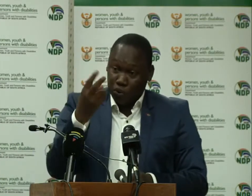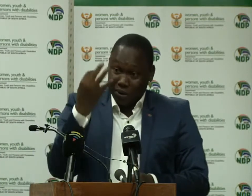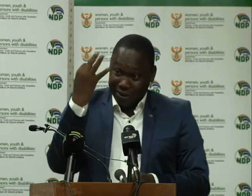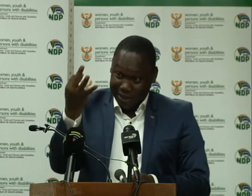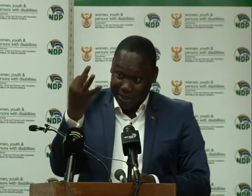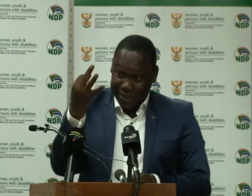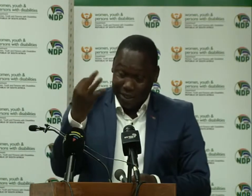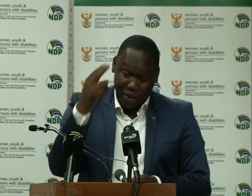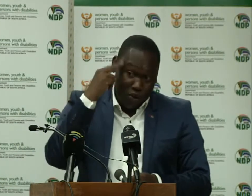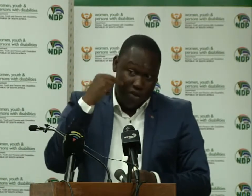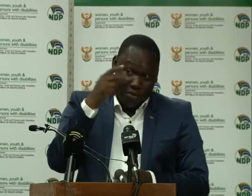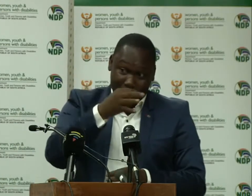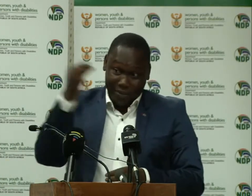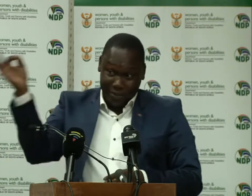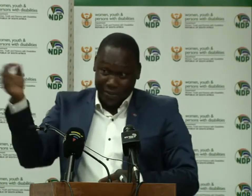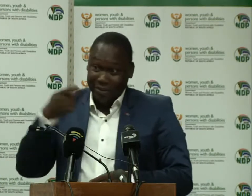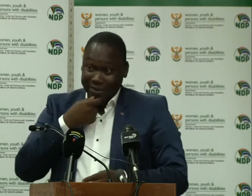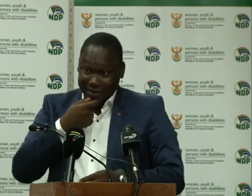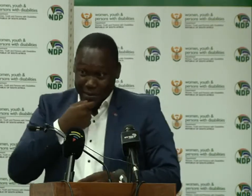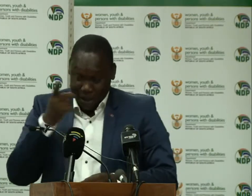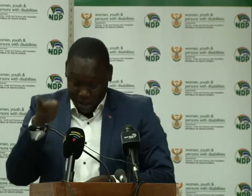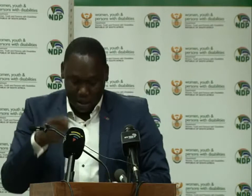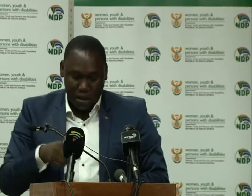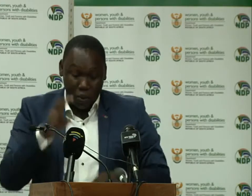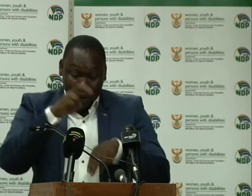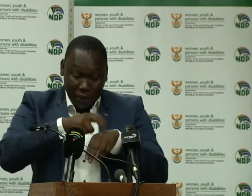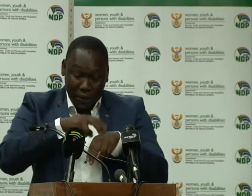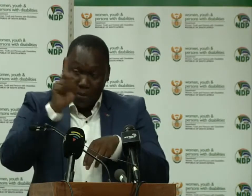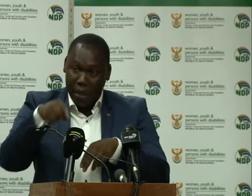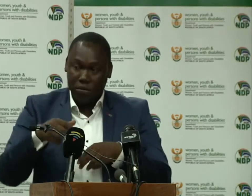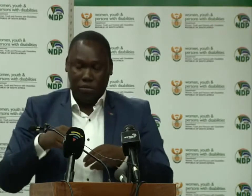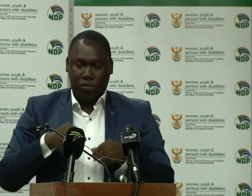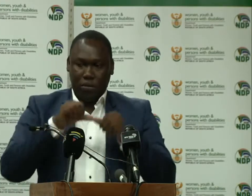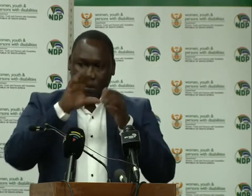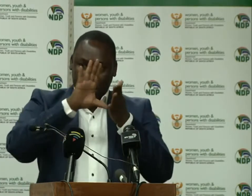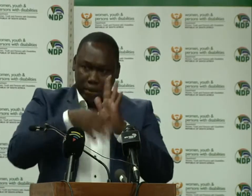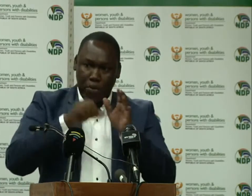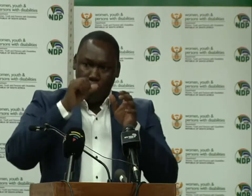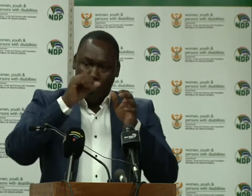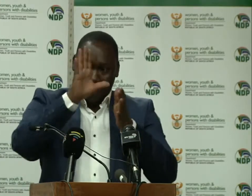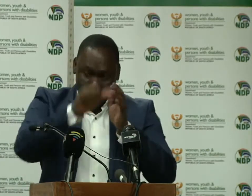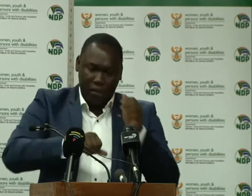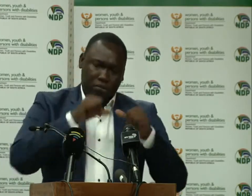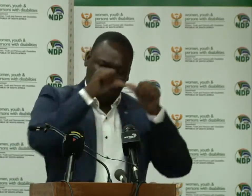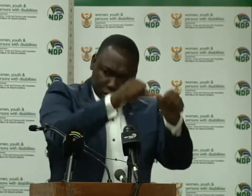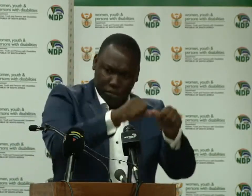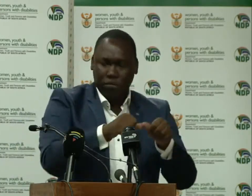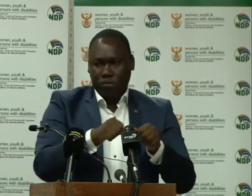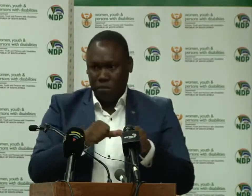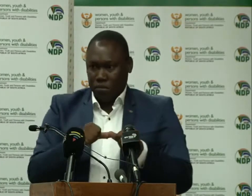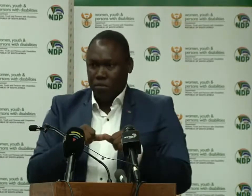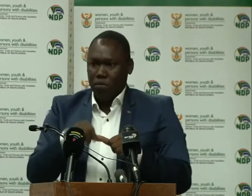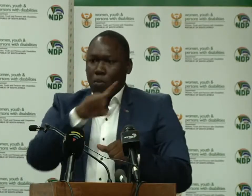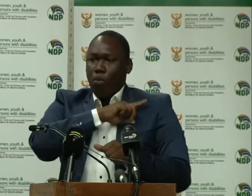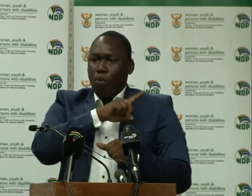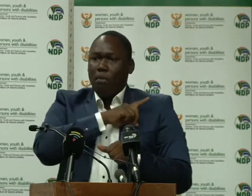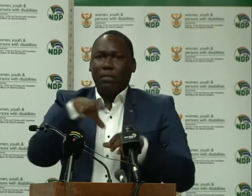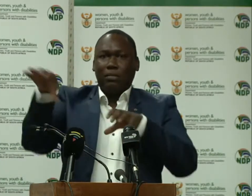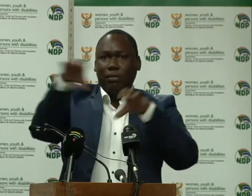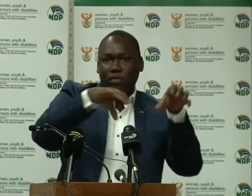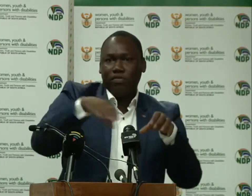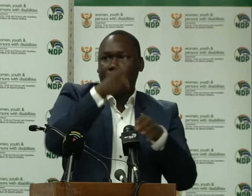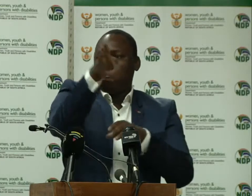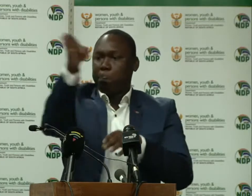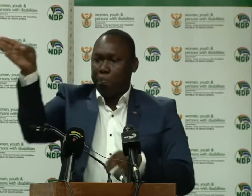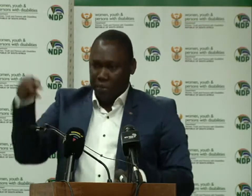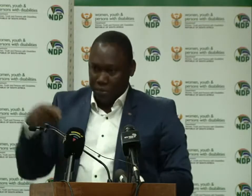continue with their lives. So from 3 November to 3 December, we must make